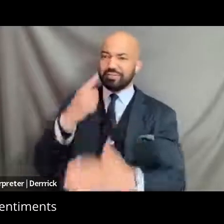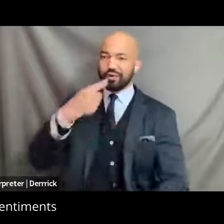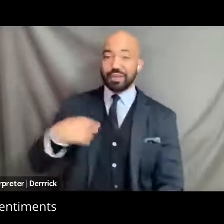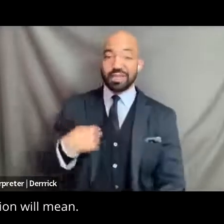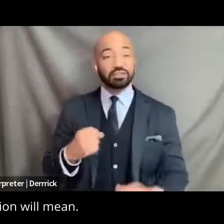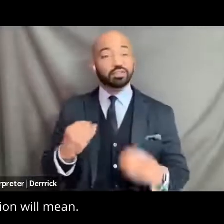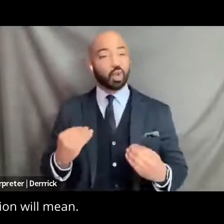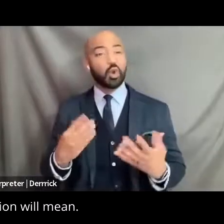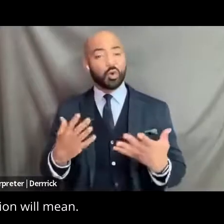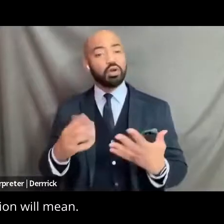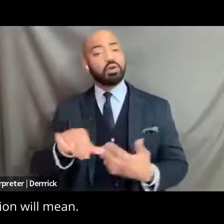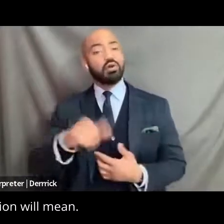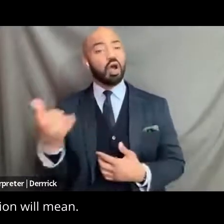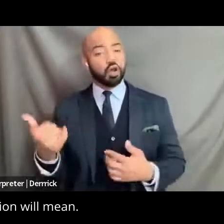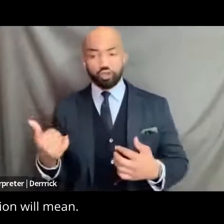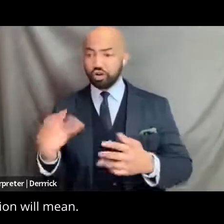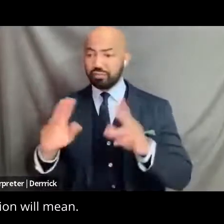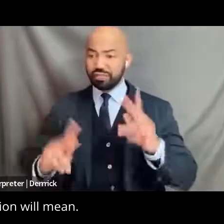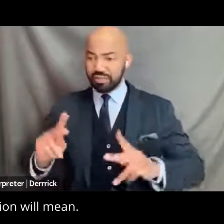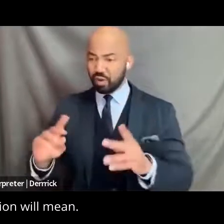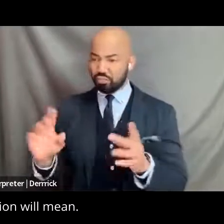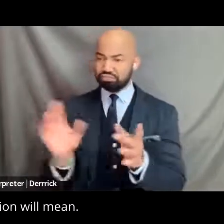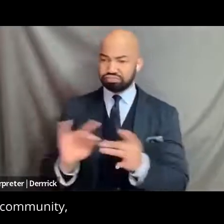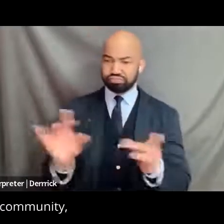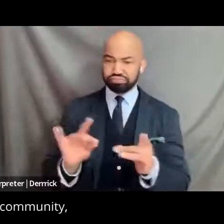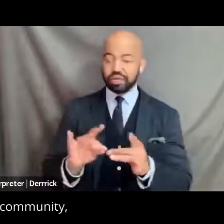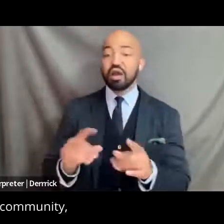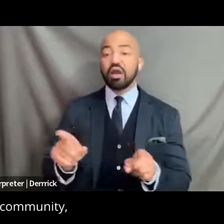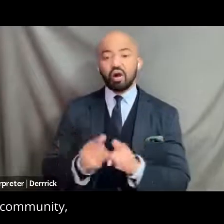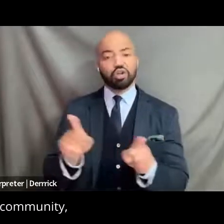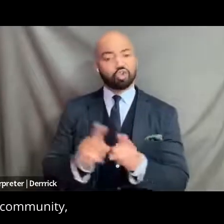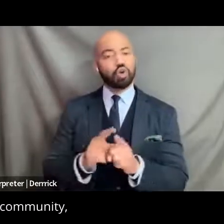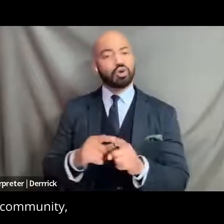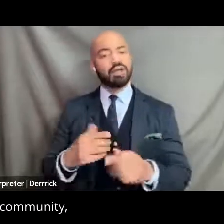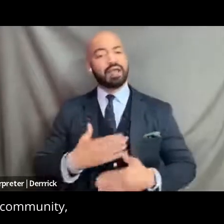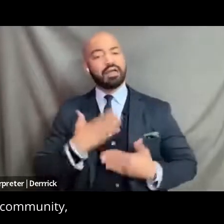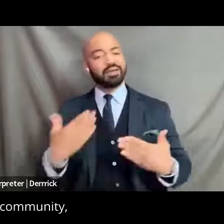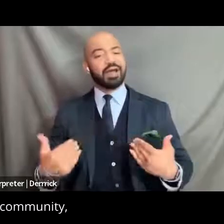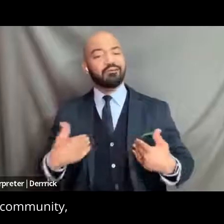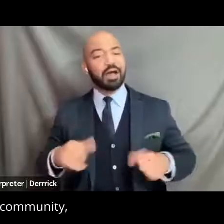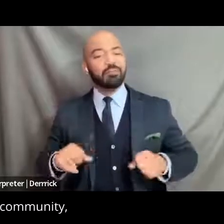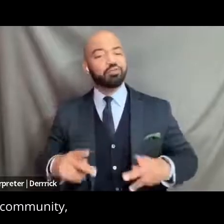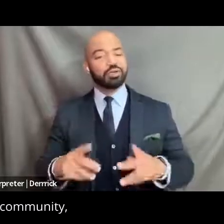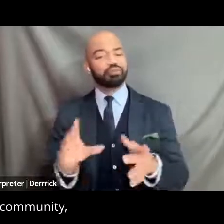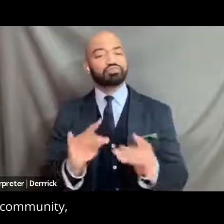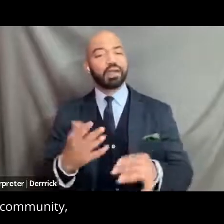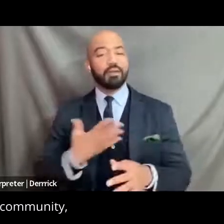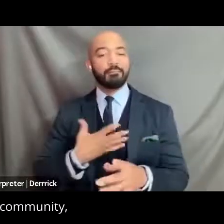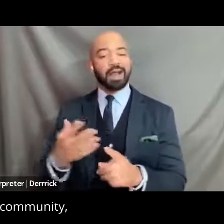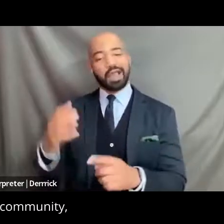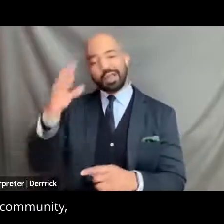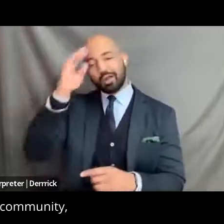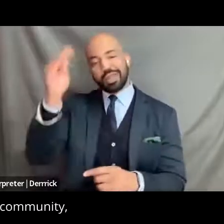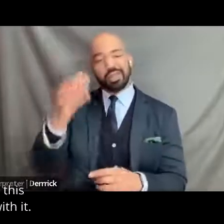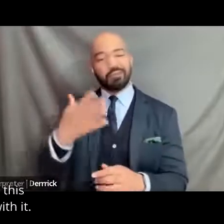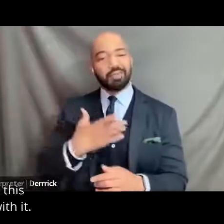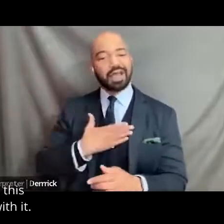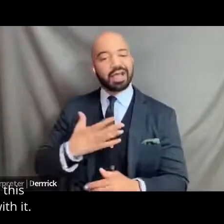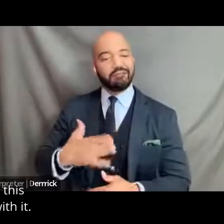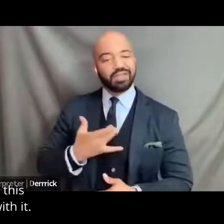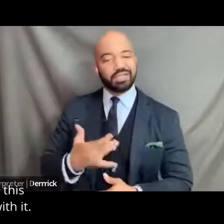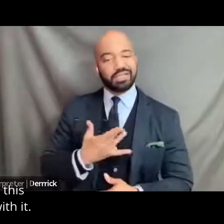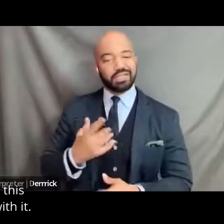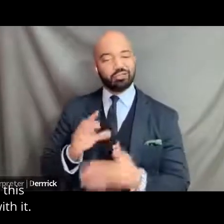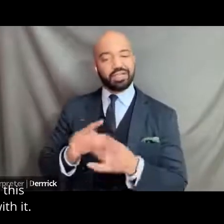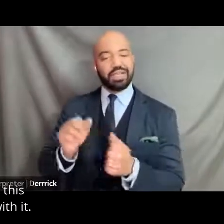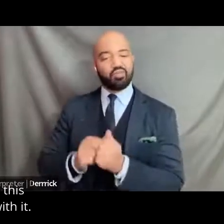sentiments upon what this confirmation will mean and um i i i hope that us as a community we can just